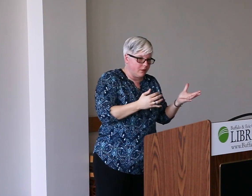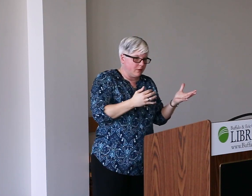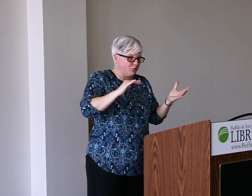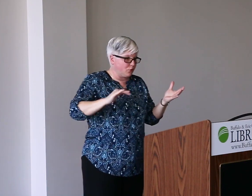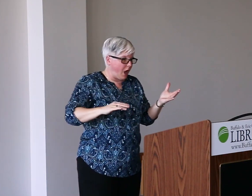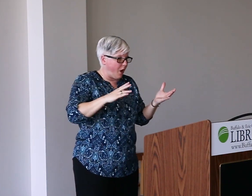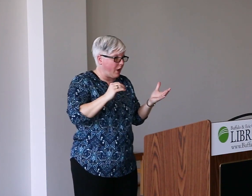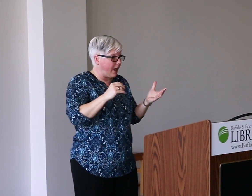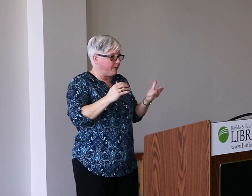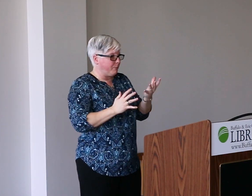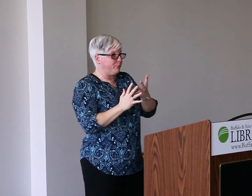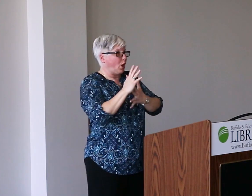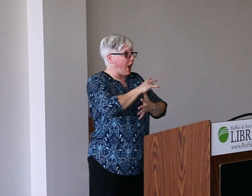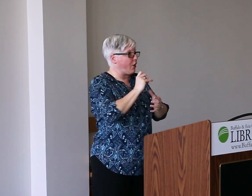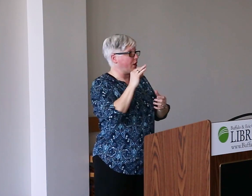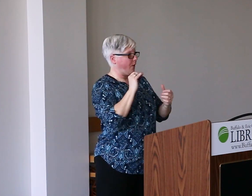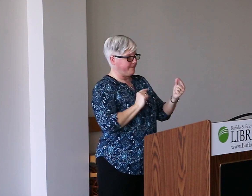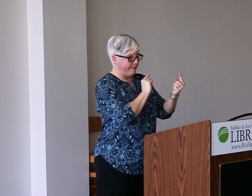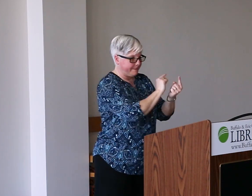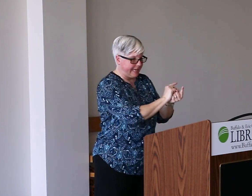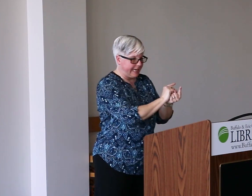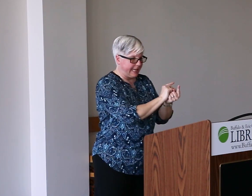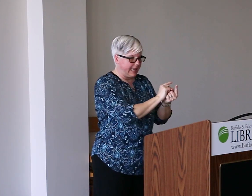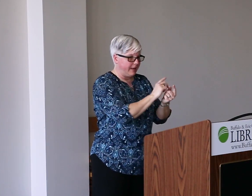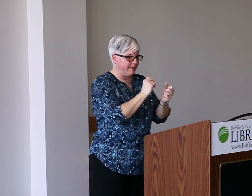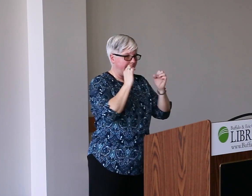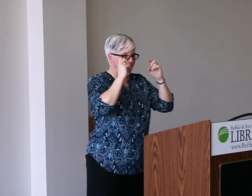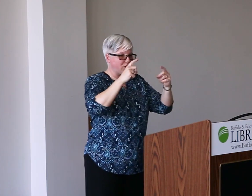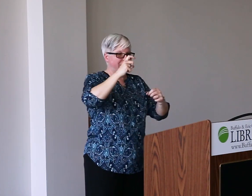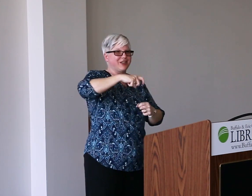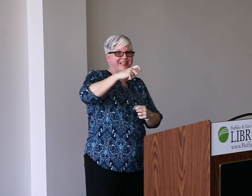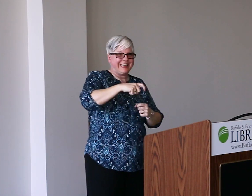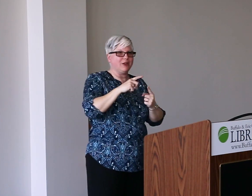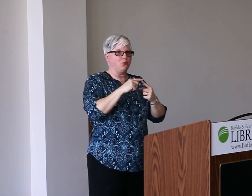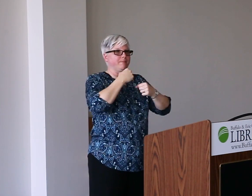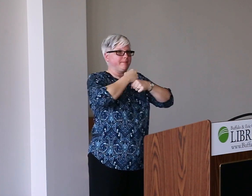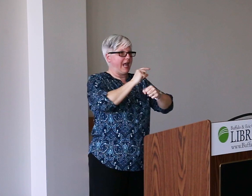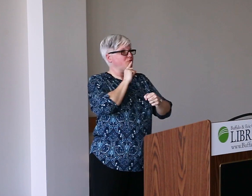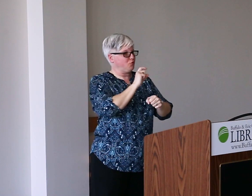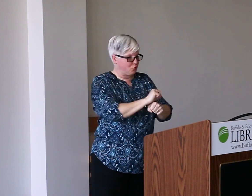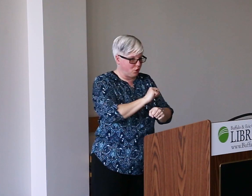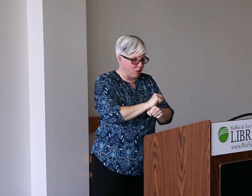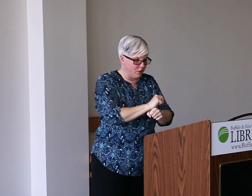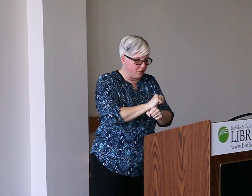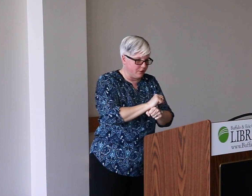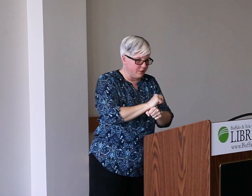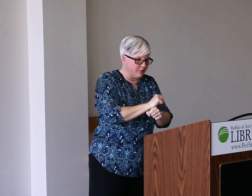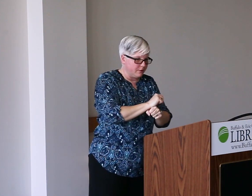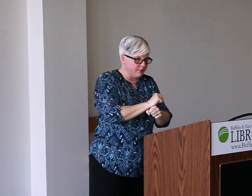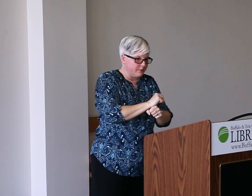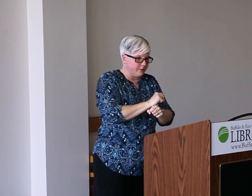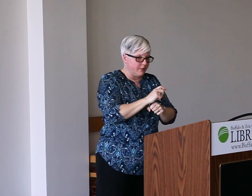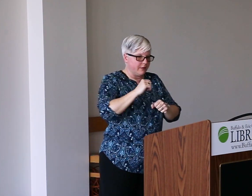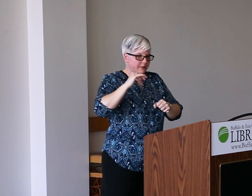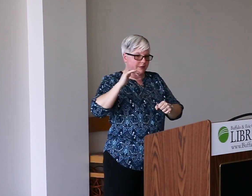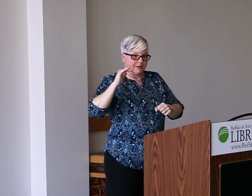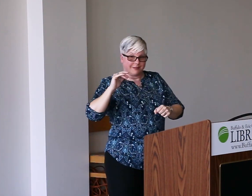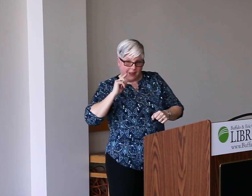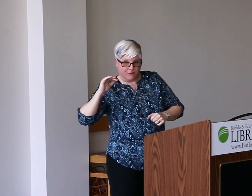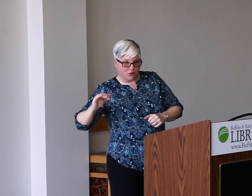the individual, the priorities that need to be met, and the educational needs to make sure